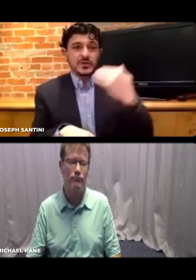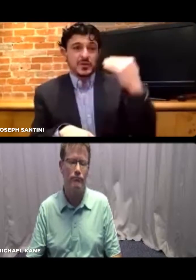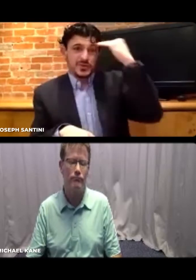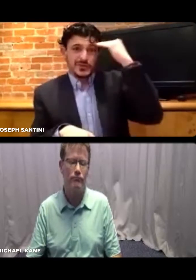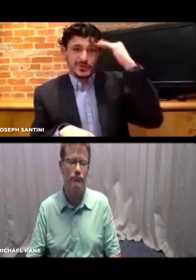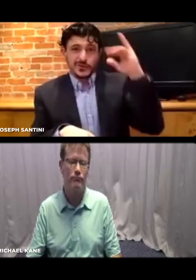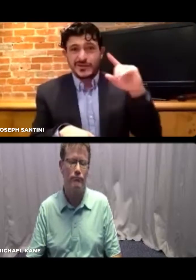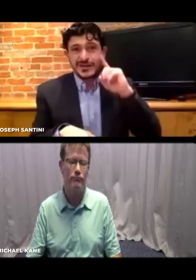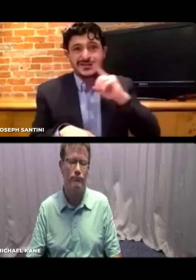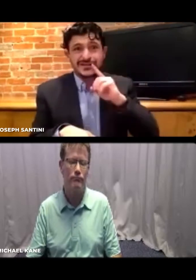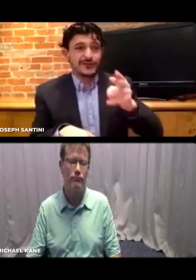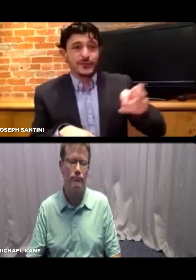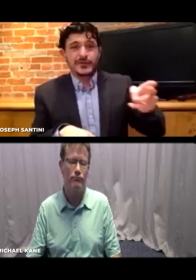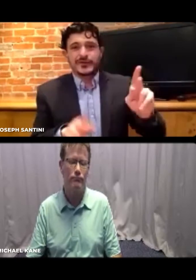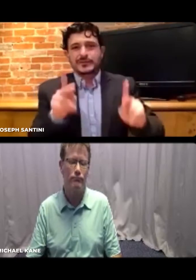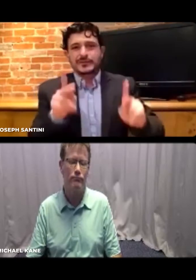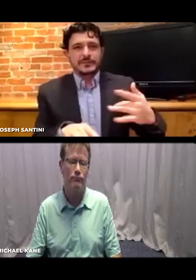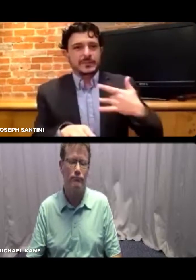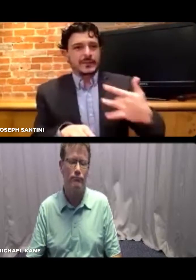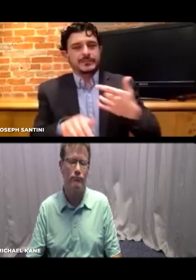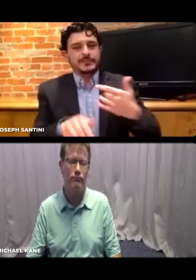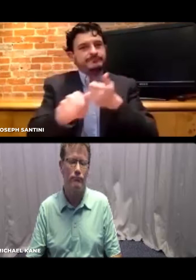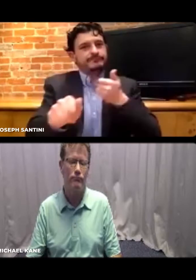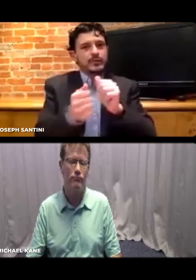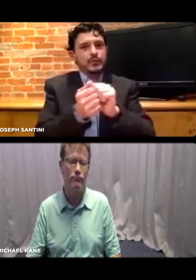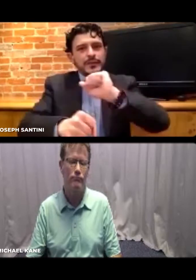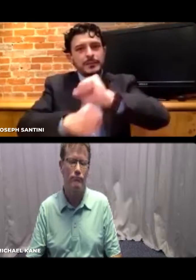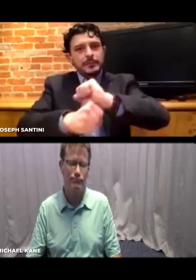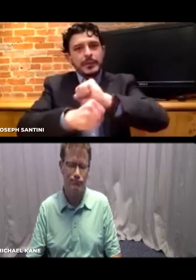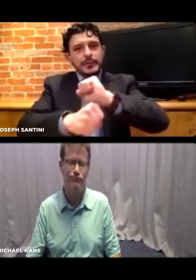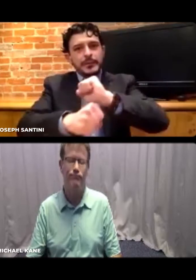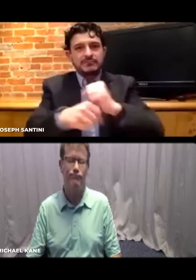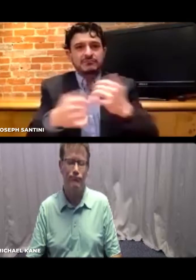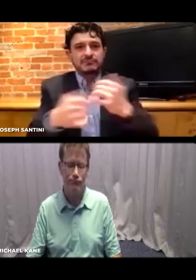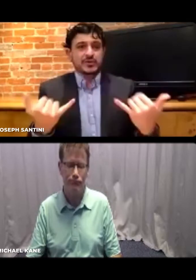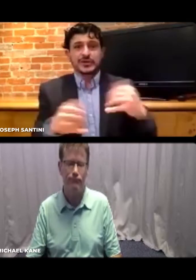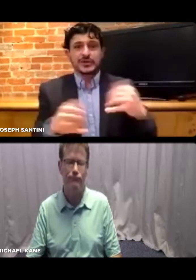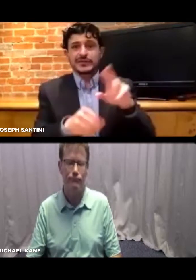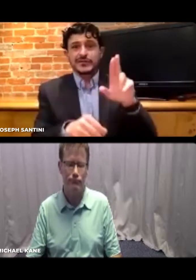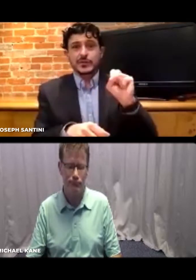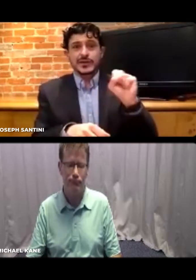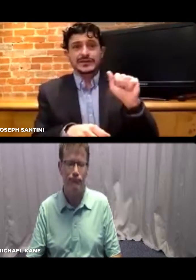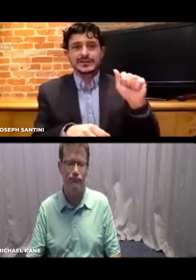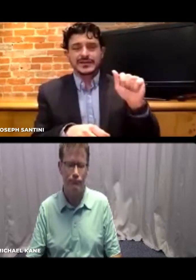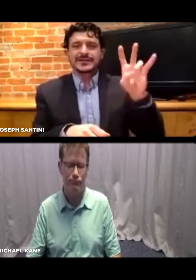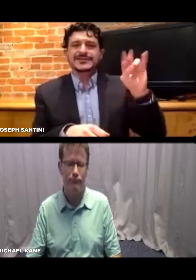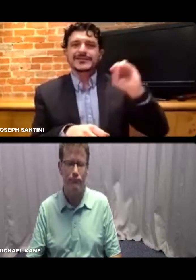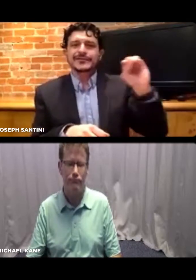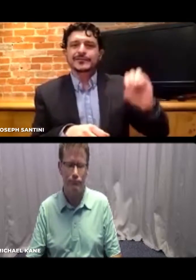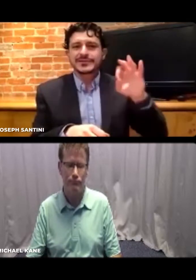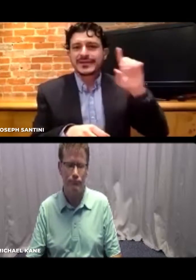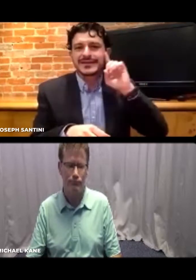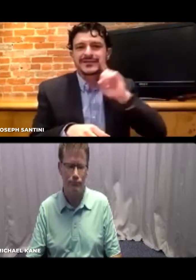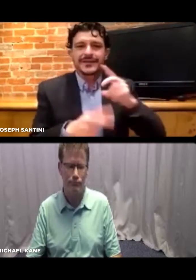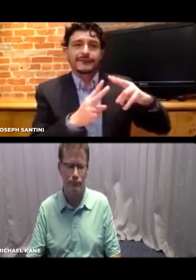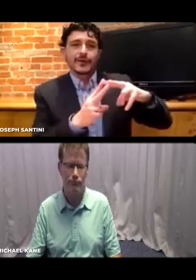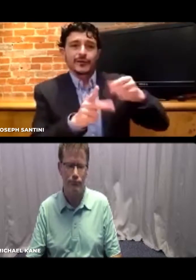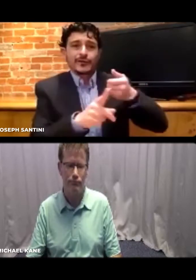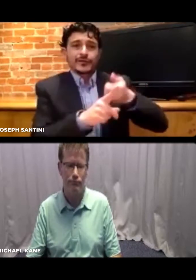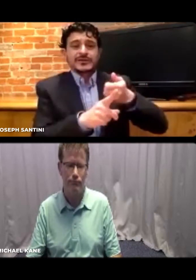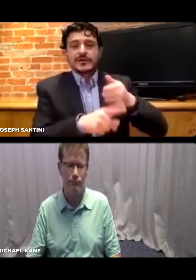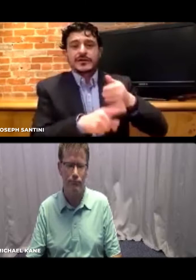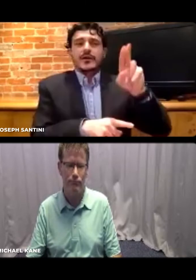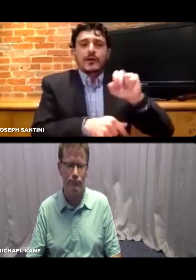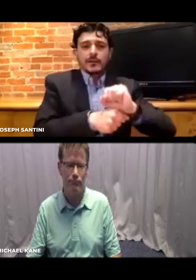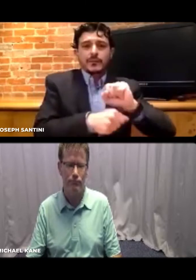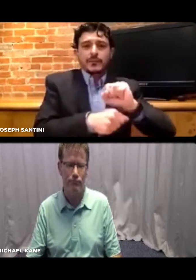deaf and hard of hearing folks are also underemployed, at least 70% either under or unemployed throughout